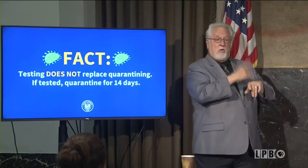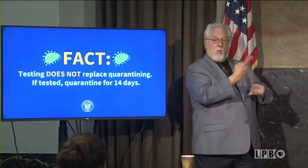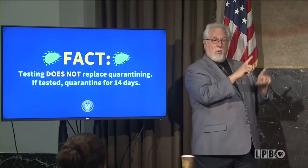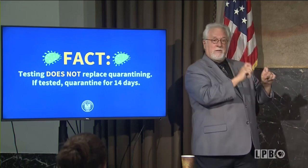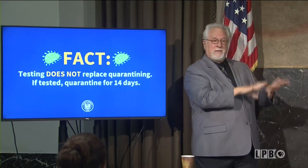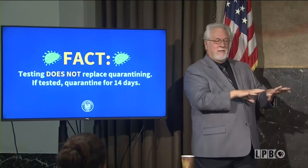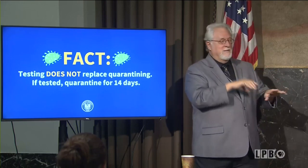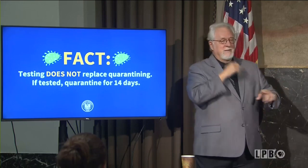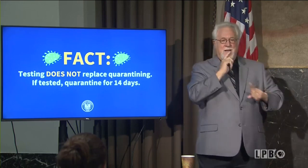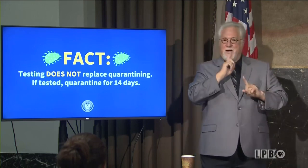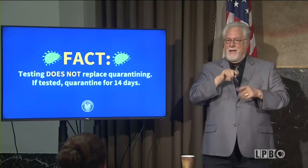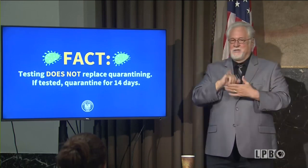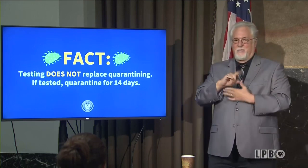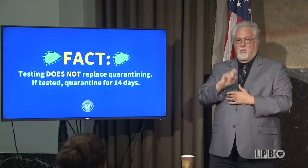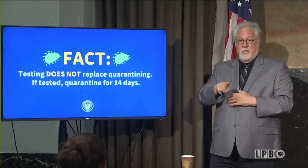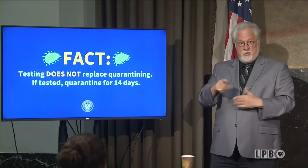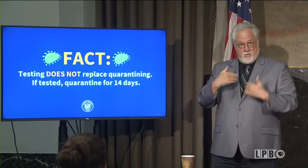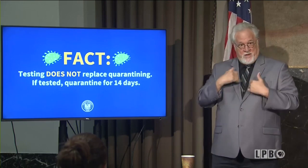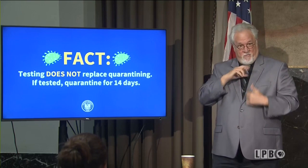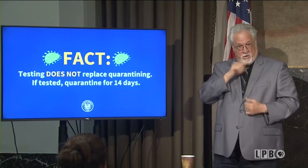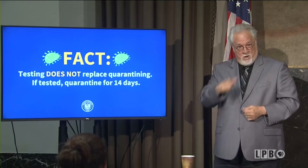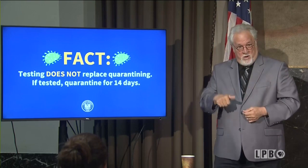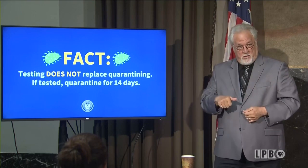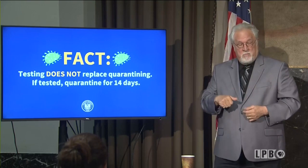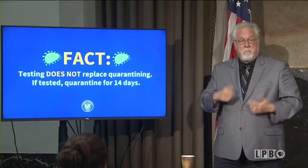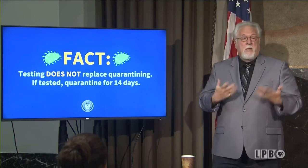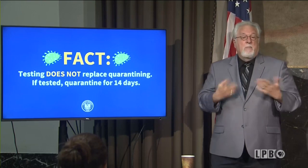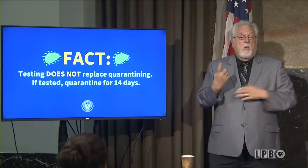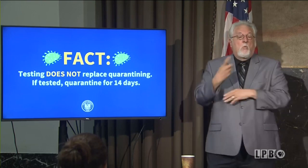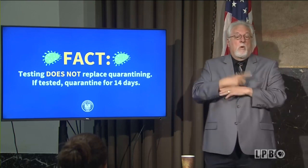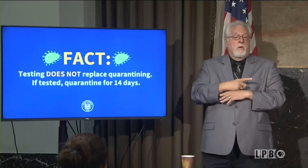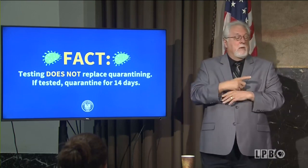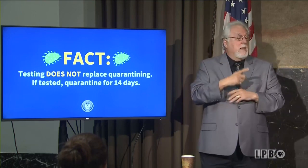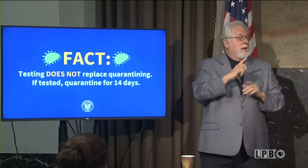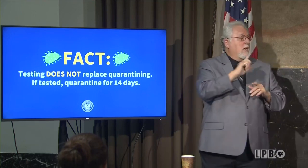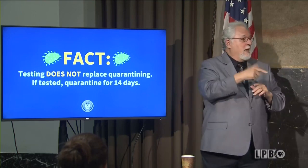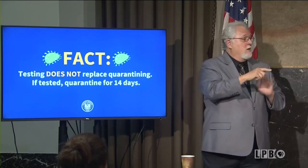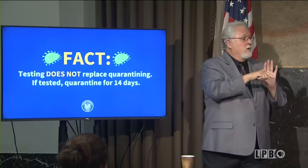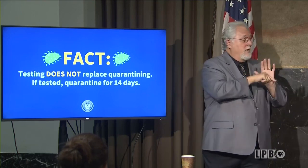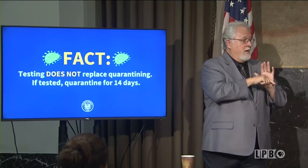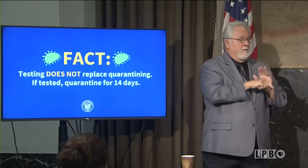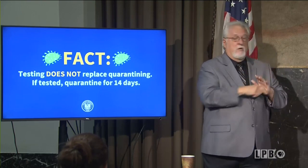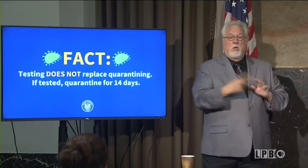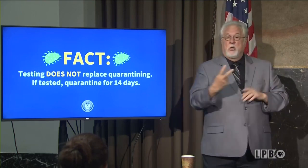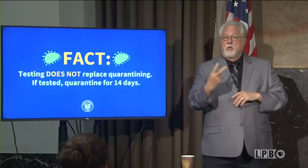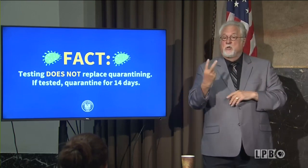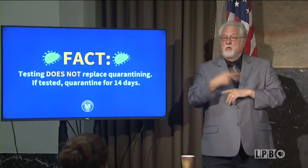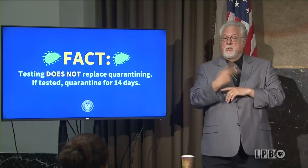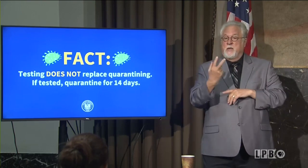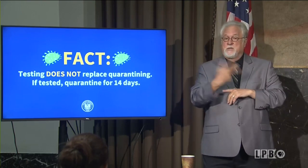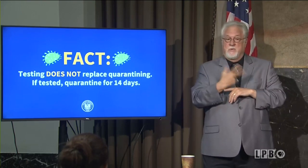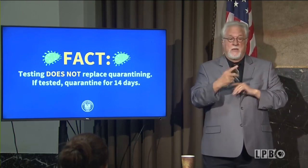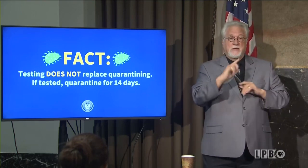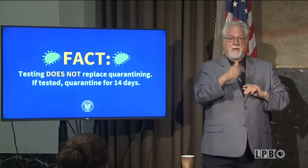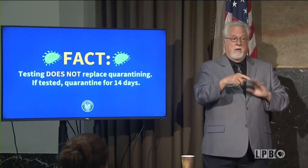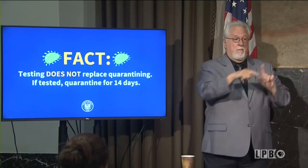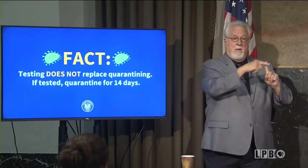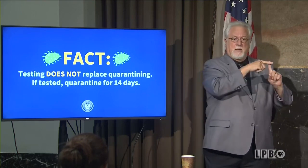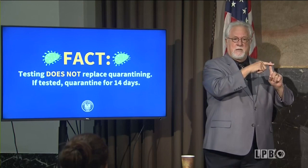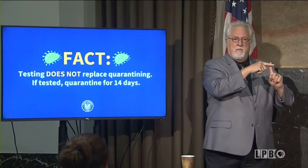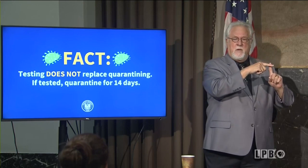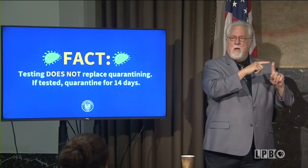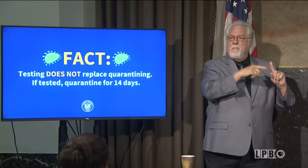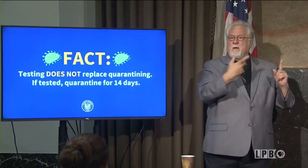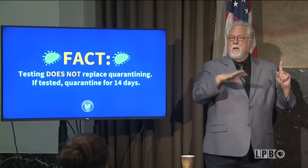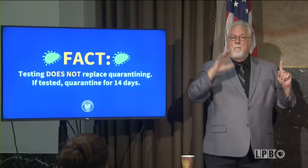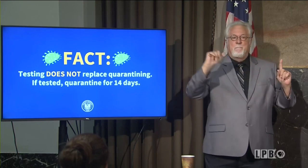answer the question. So 1 day later, negative test. 3 days later, You might have a positive test, but you went back